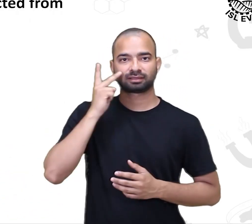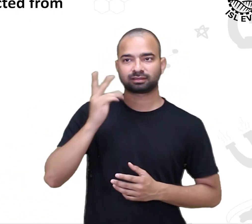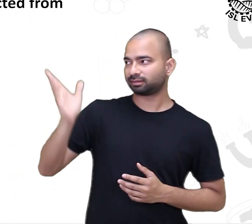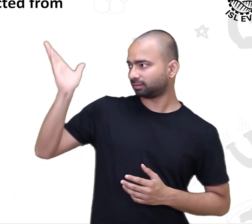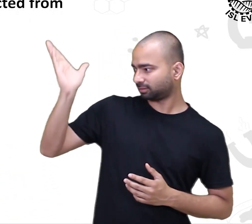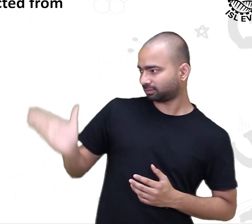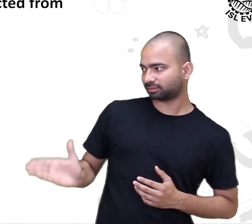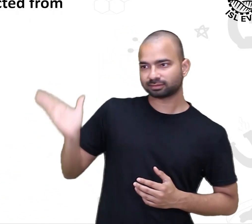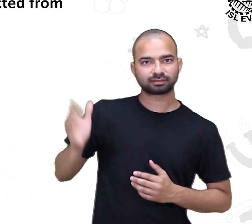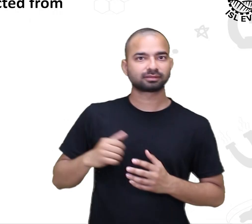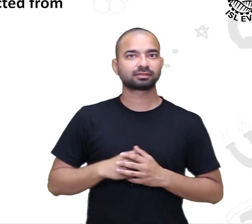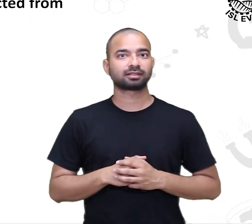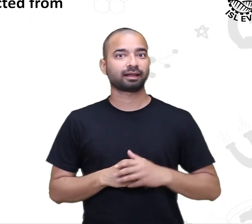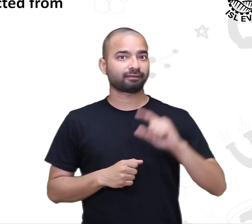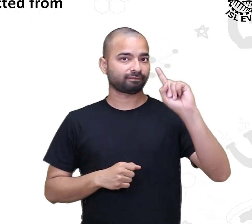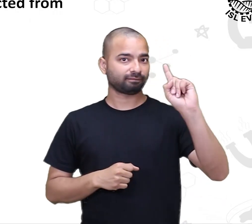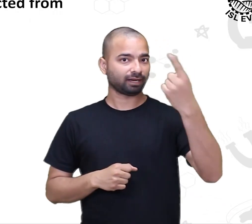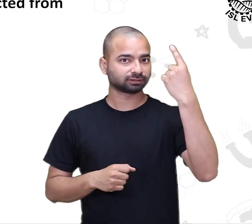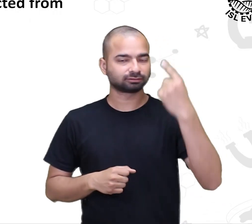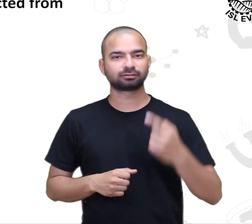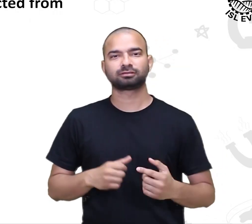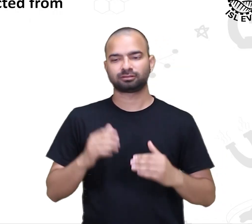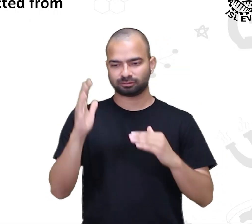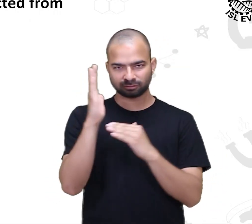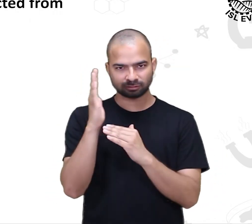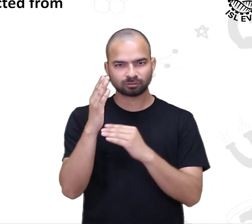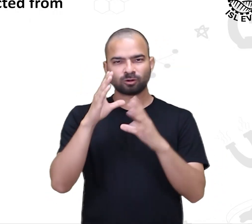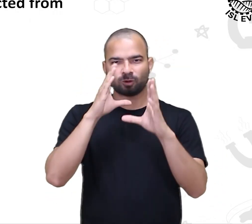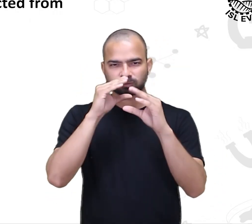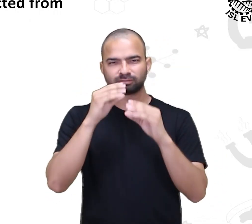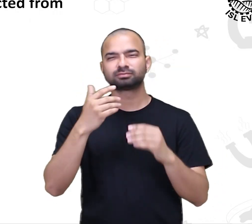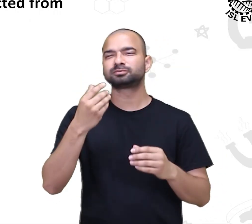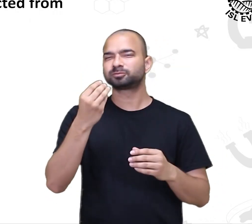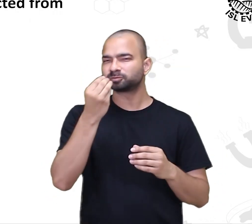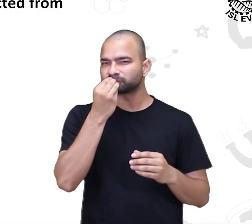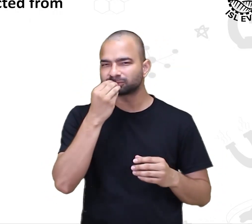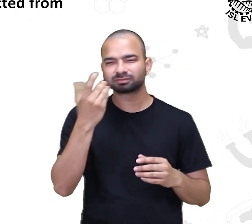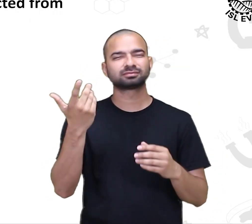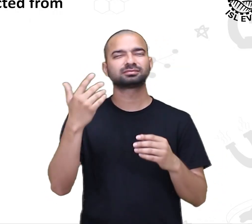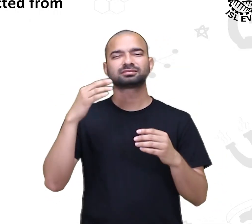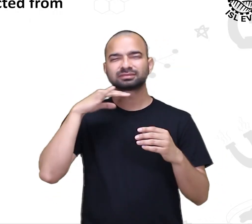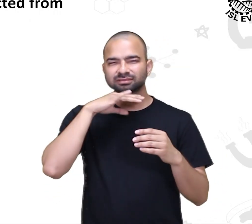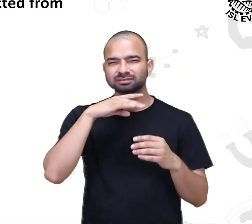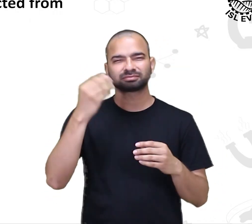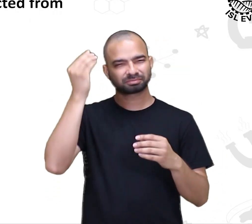Select from the following option. 1. Garbage.